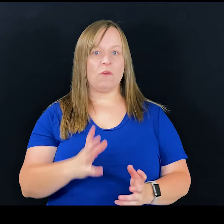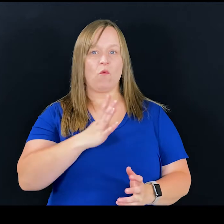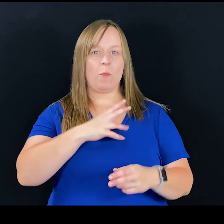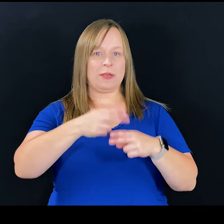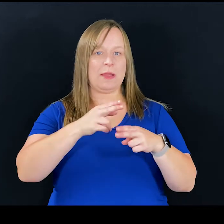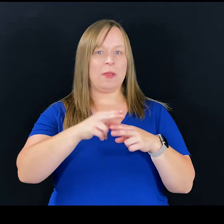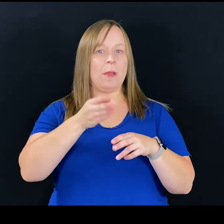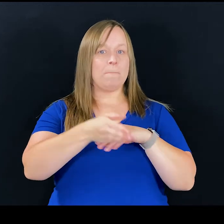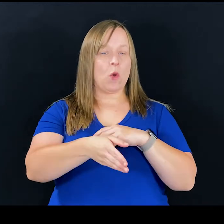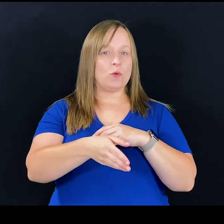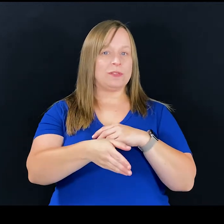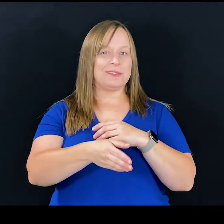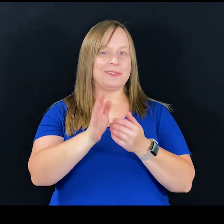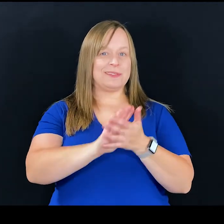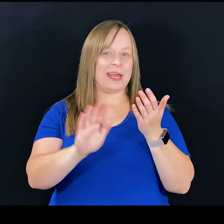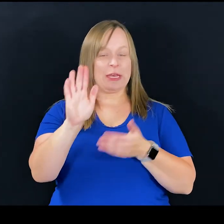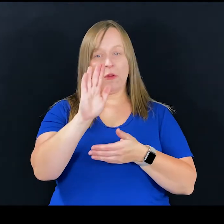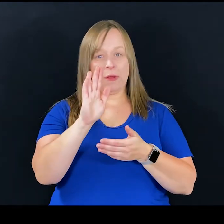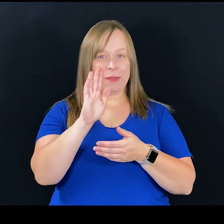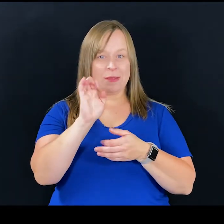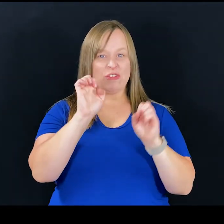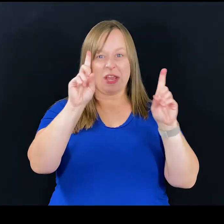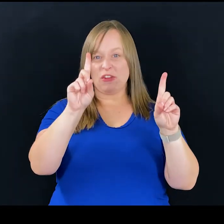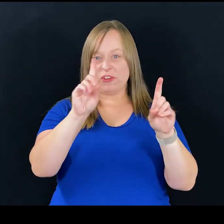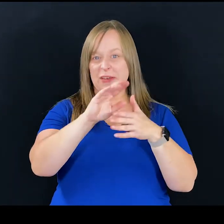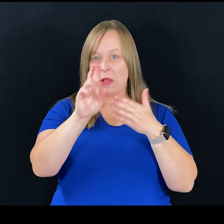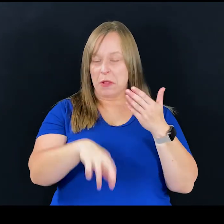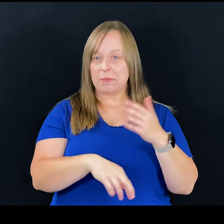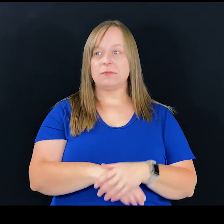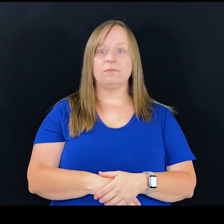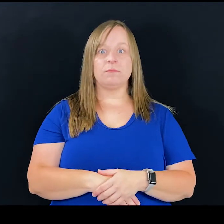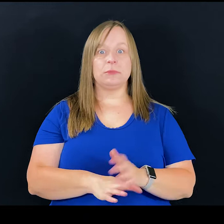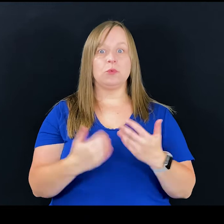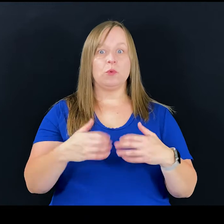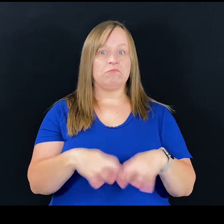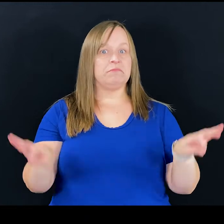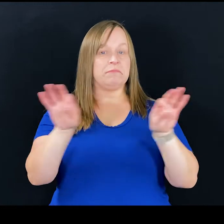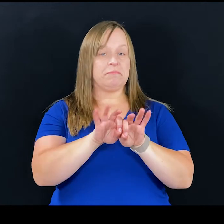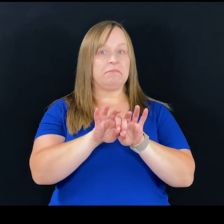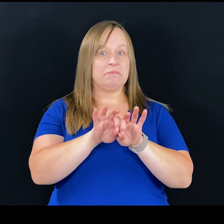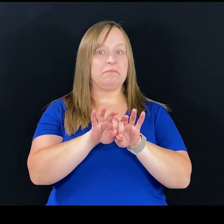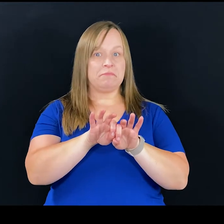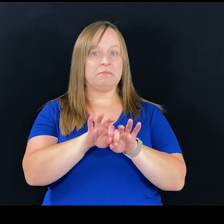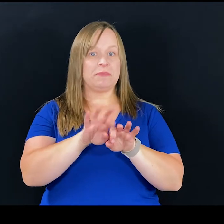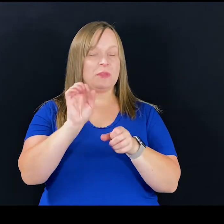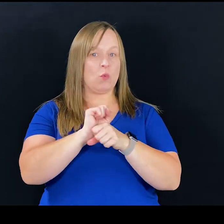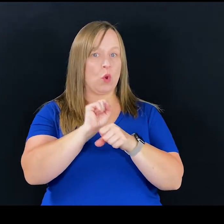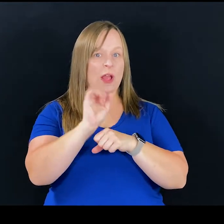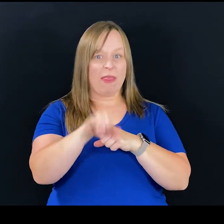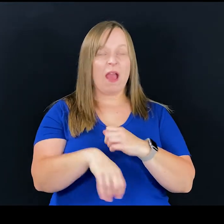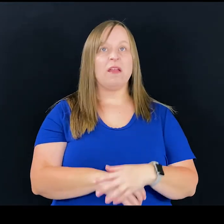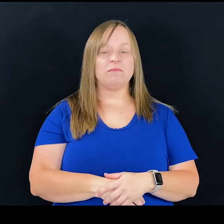The formal name on the IEP is Post-Secondary Measurable Outcomes. The most intense, I think, for a student